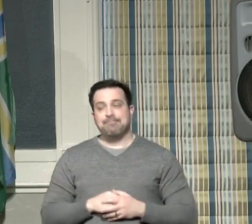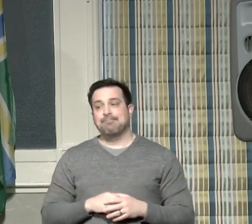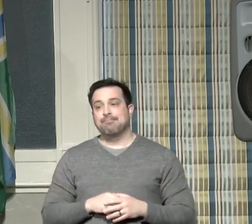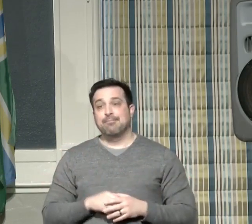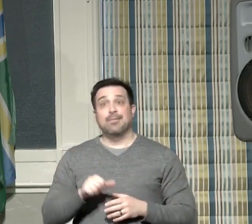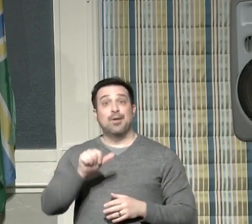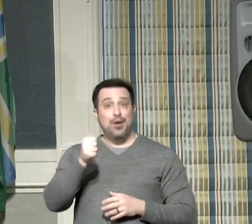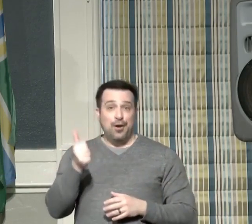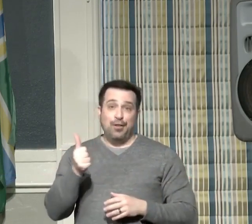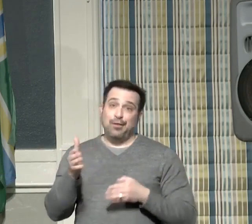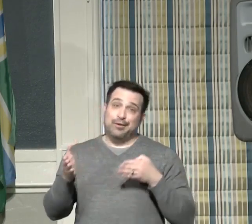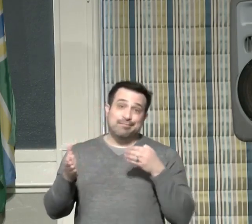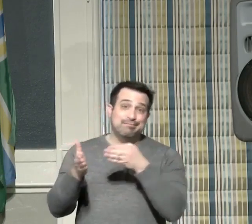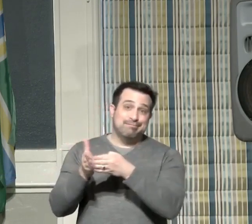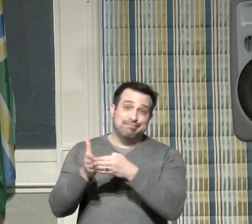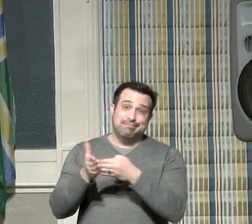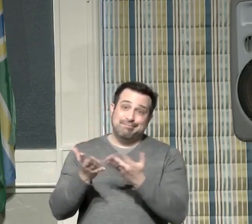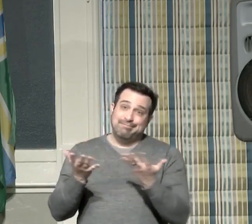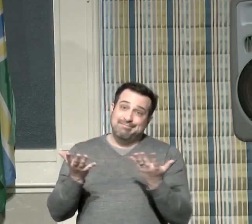Another lawsuit, I'm afraid.